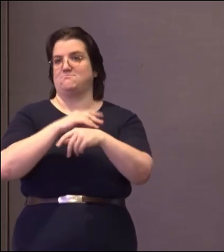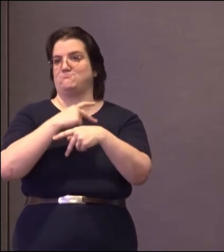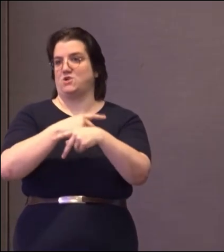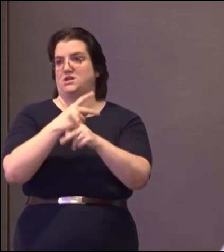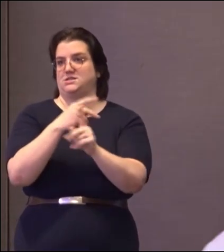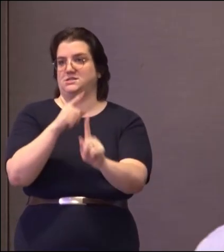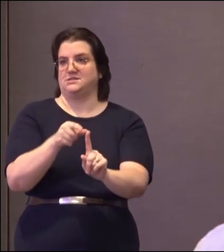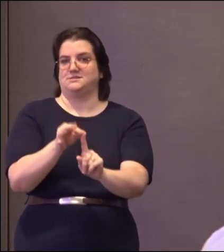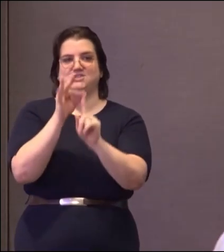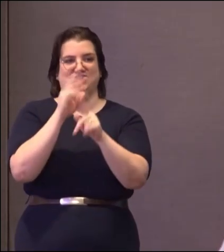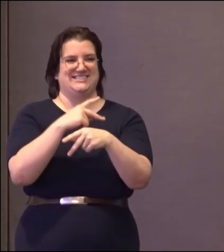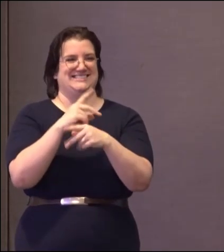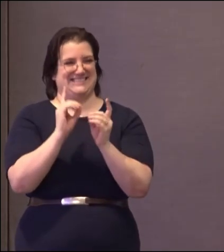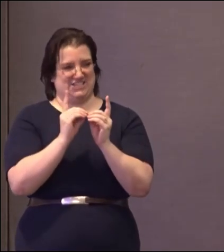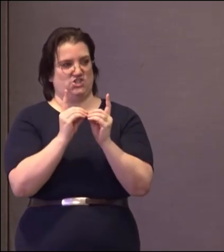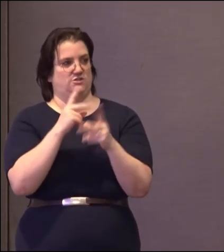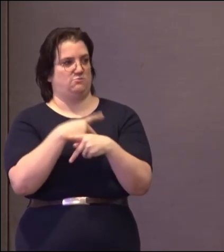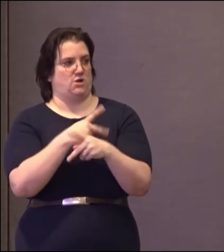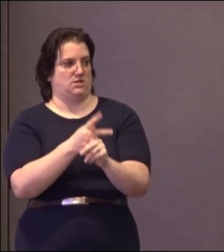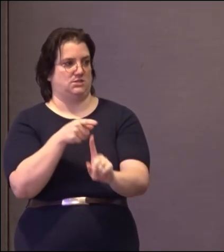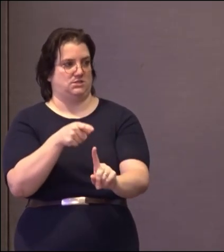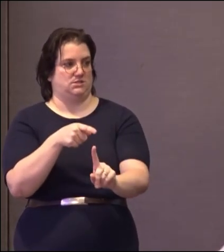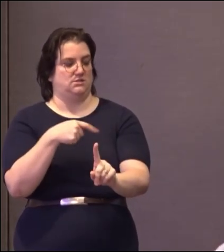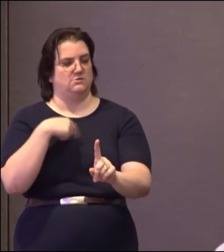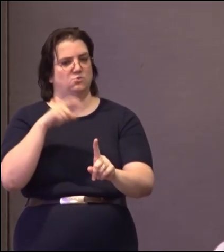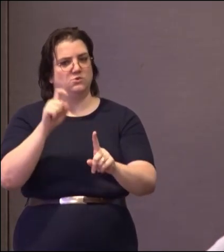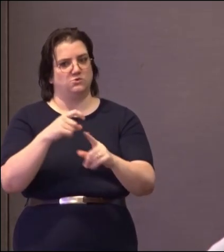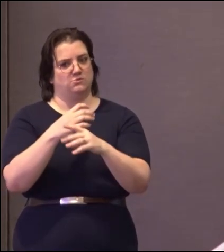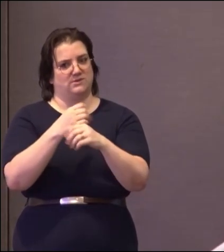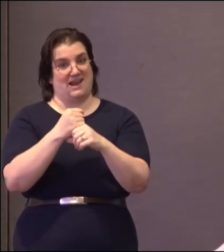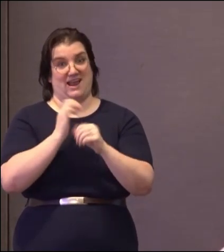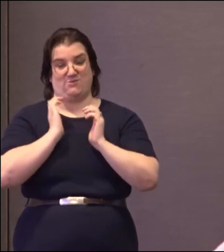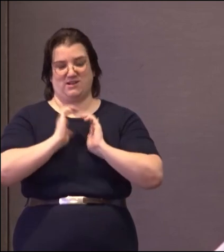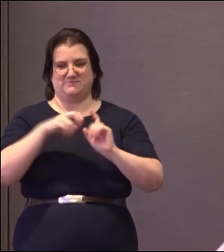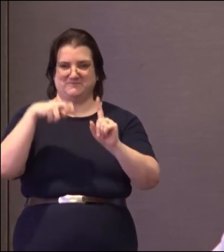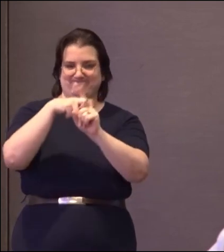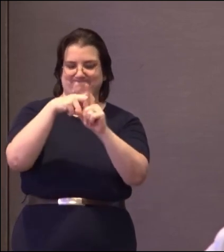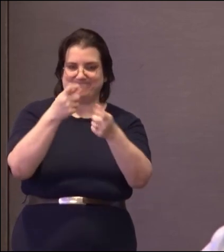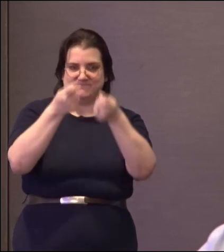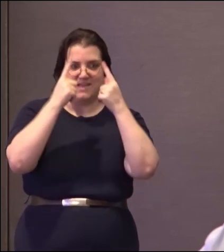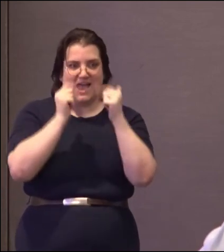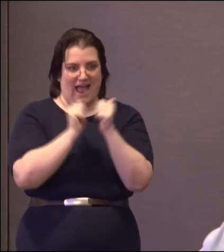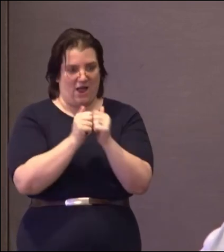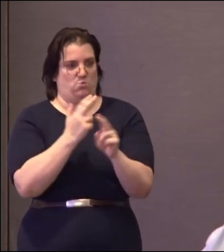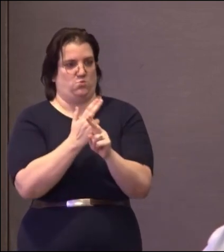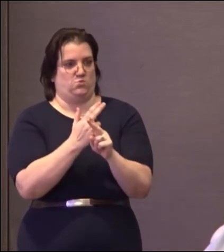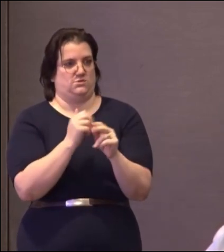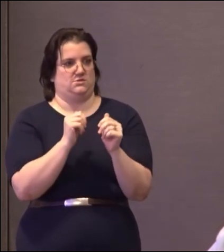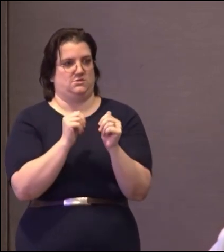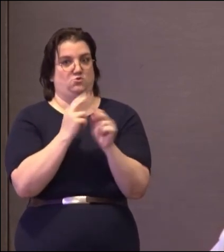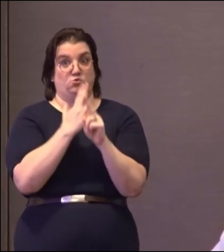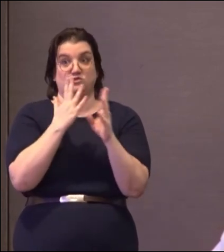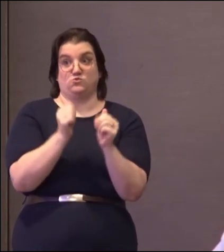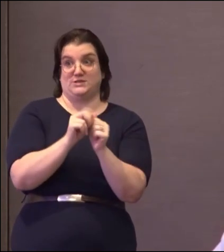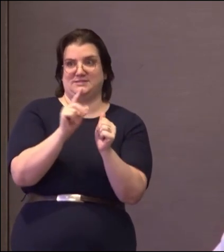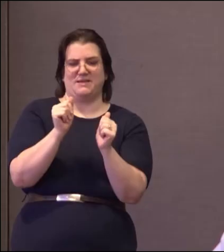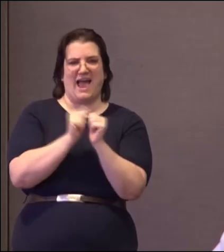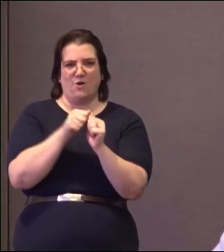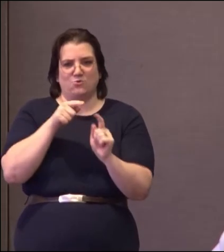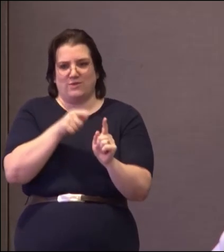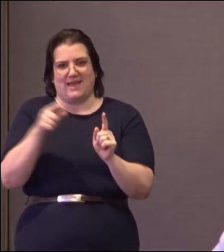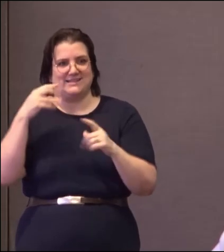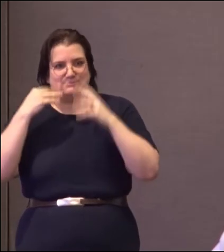especially digital products, and really to get our customers to understand, how do users with disabilities experience your